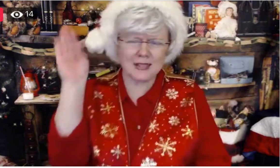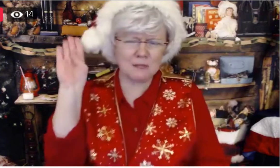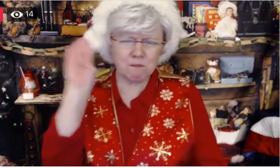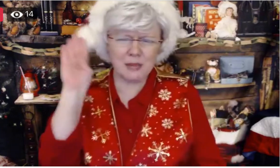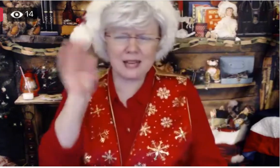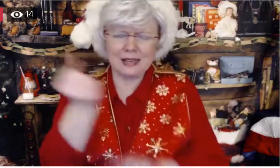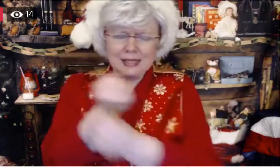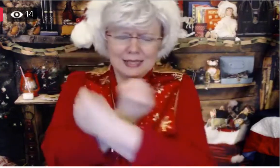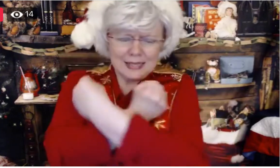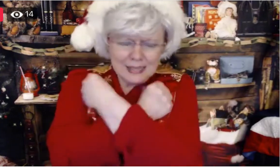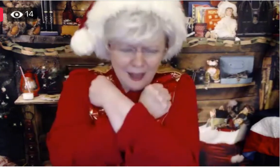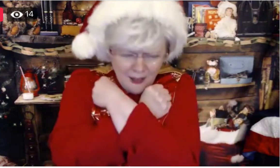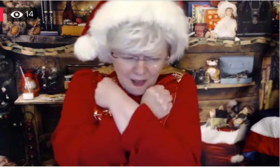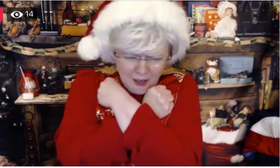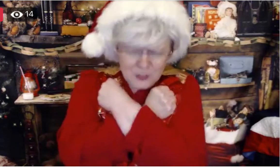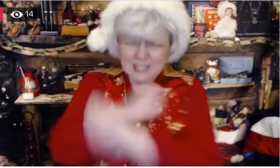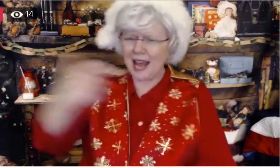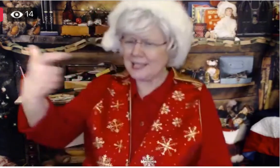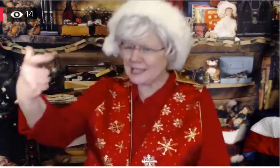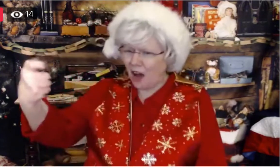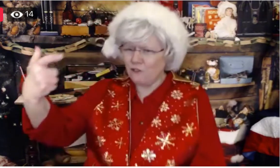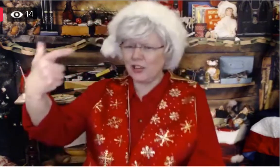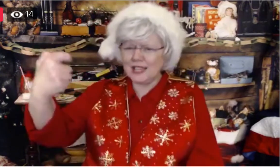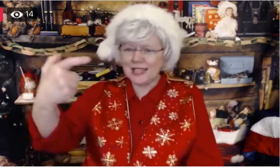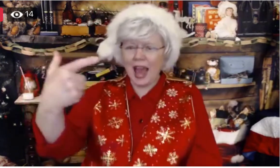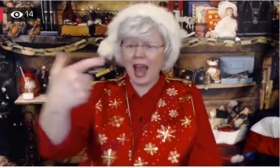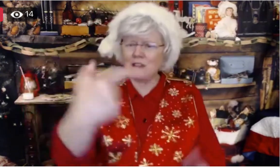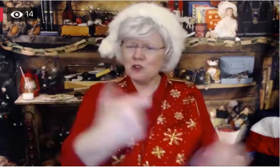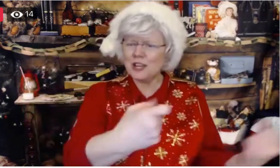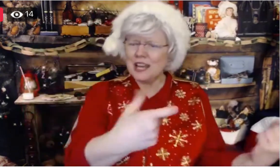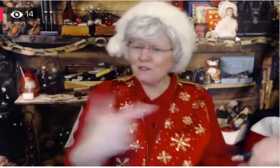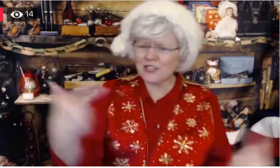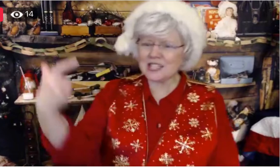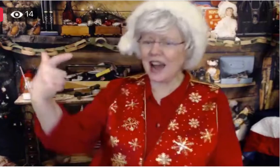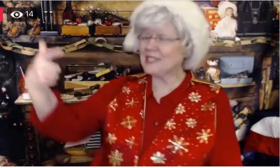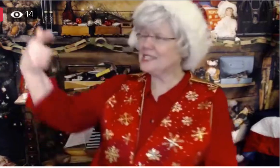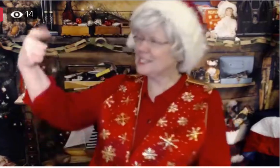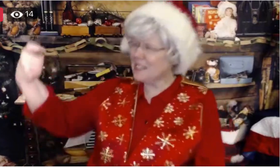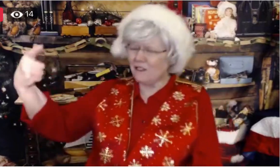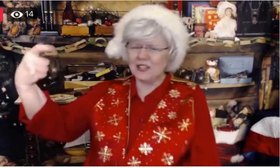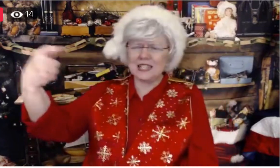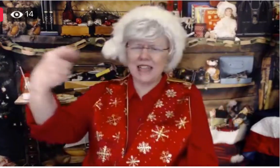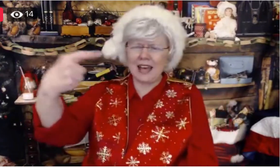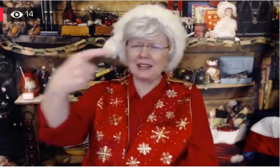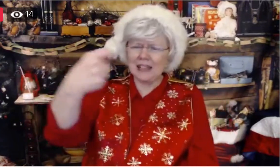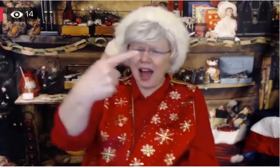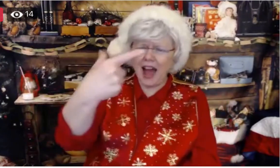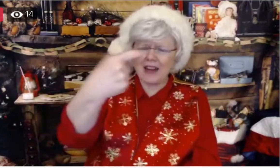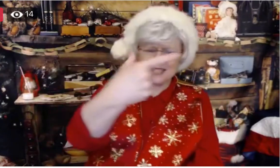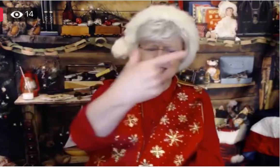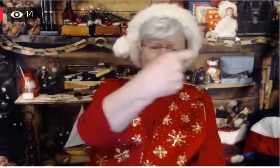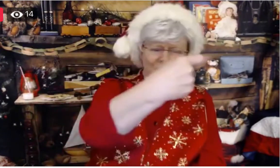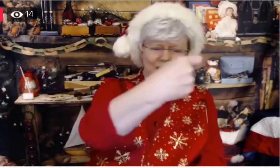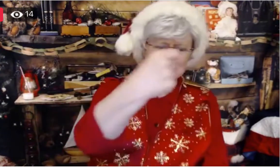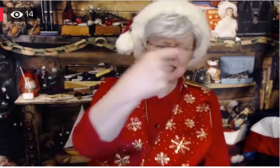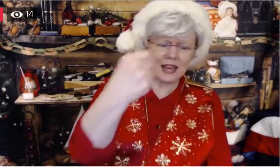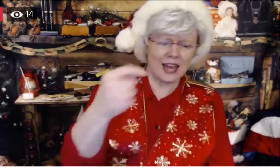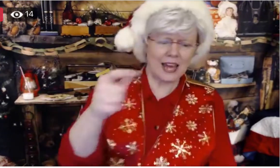because Beacon loved to take selfies. And then you can emphasize he's loving to take a lot of selfies. He